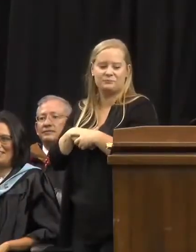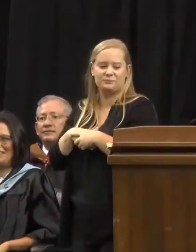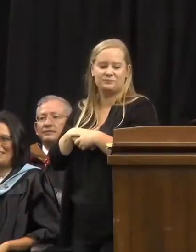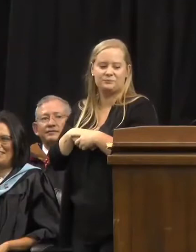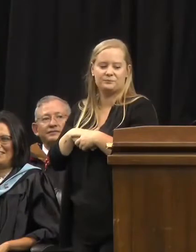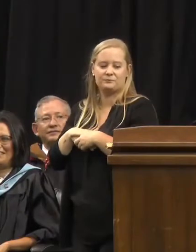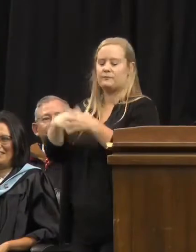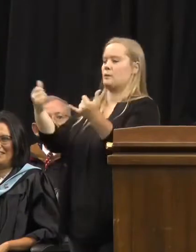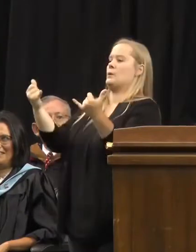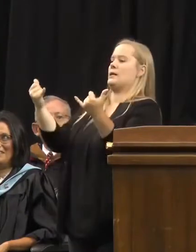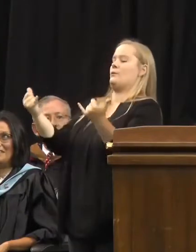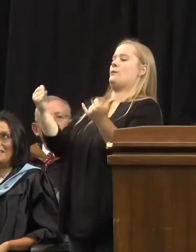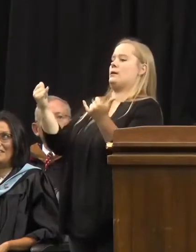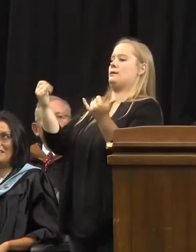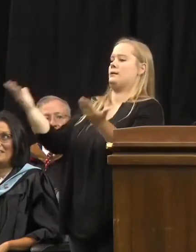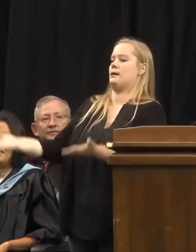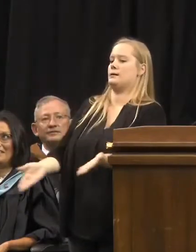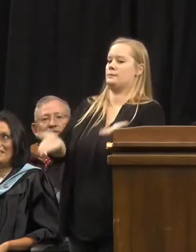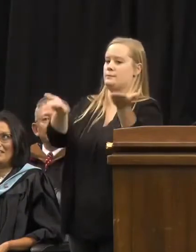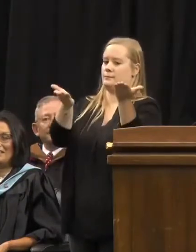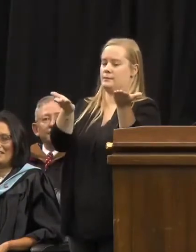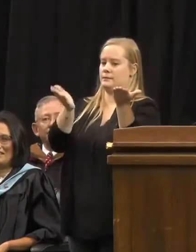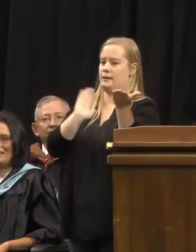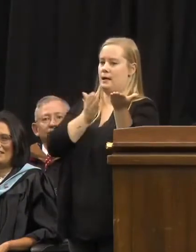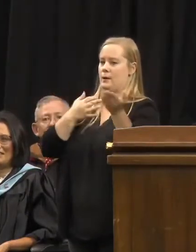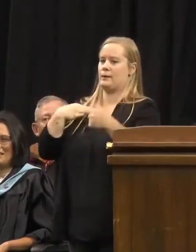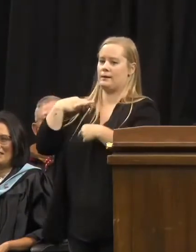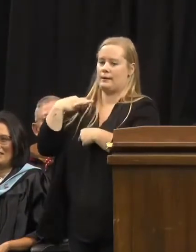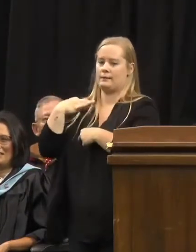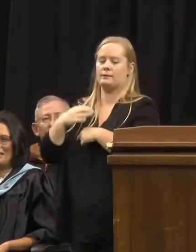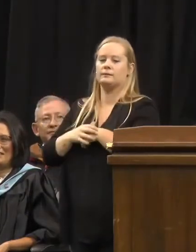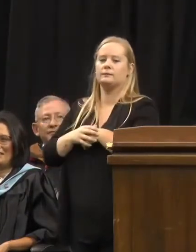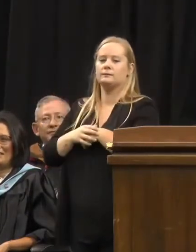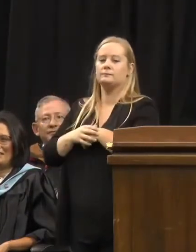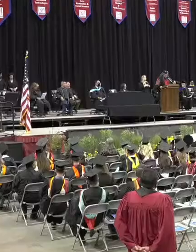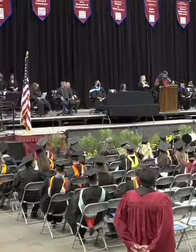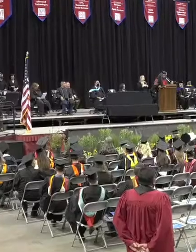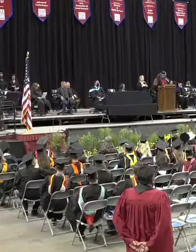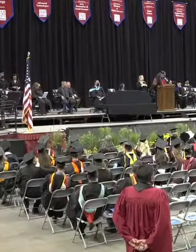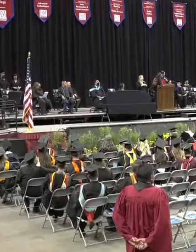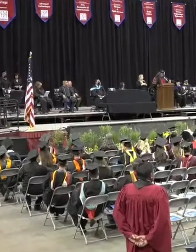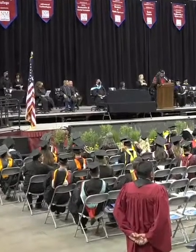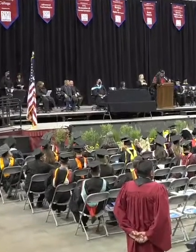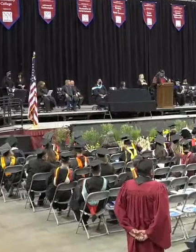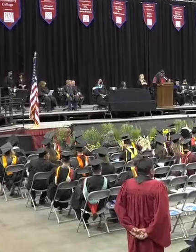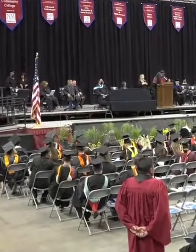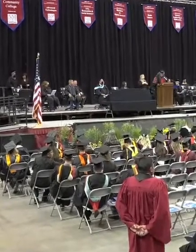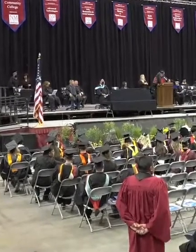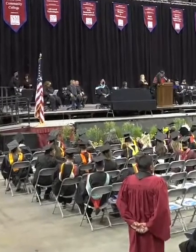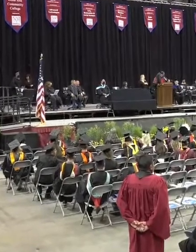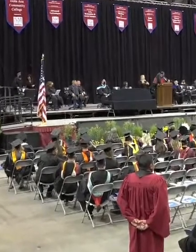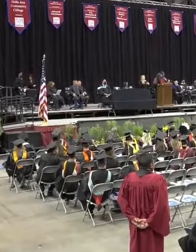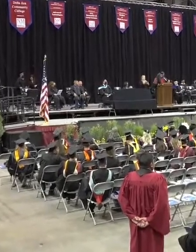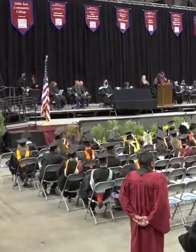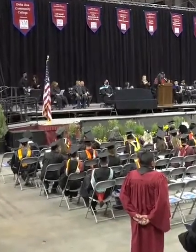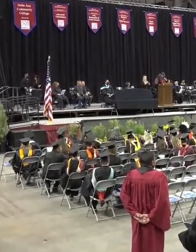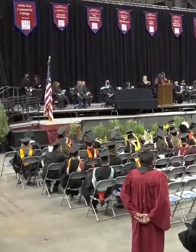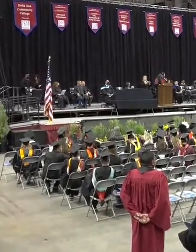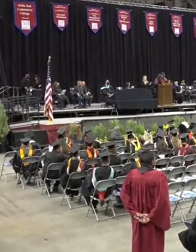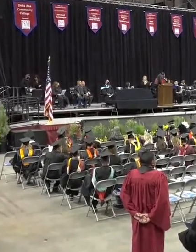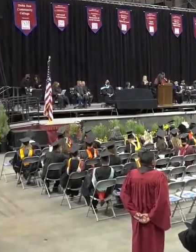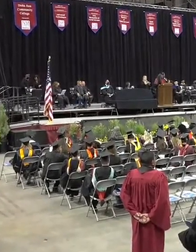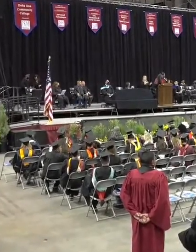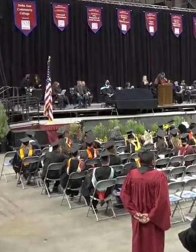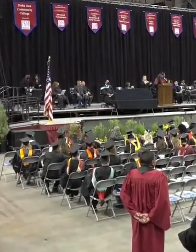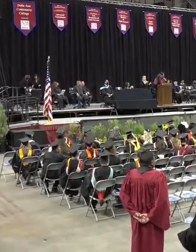We will now present our candidates. Will the candidates receiving associate's degrees